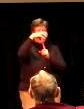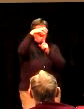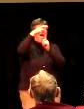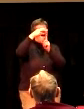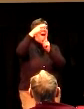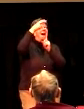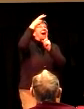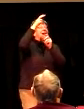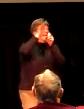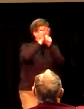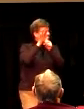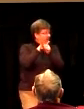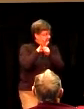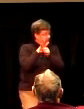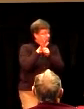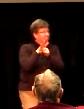enough